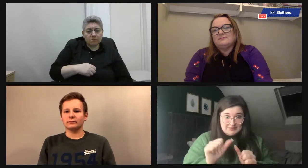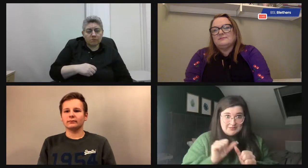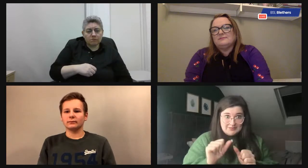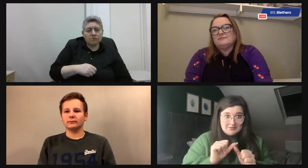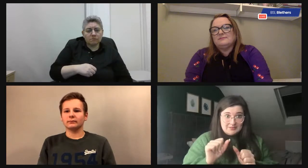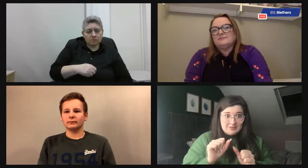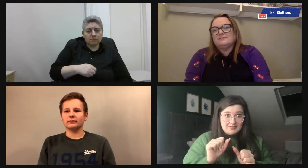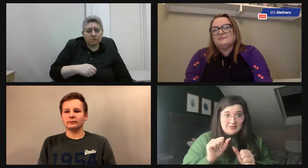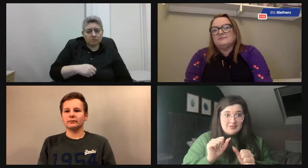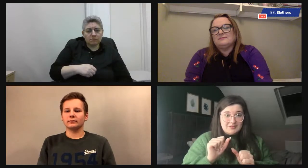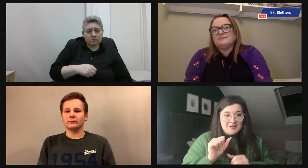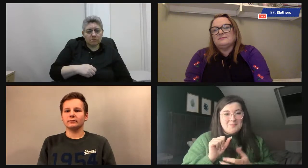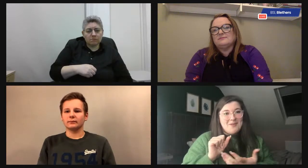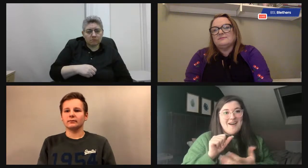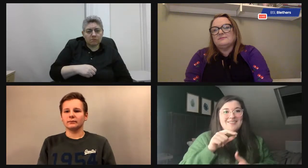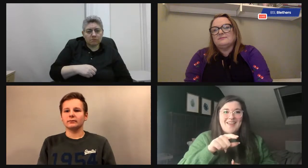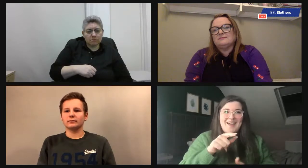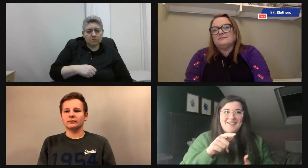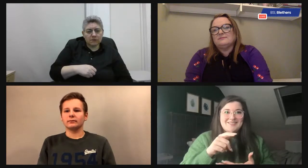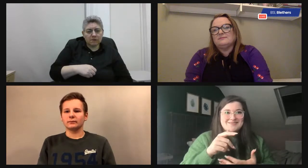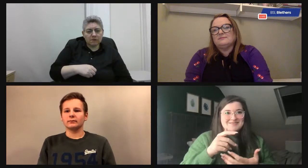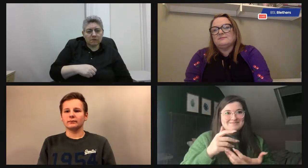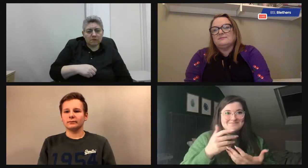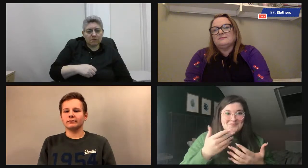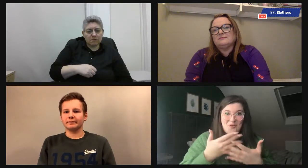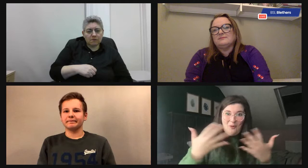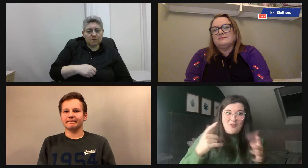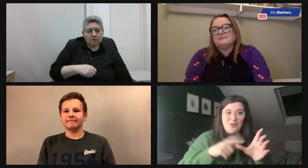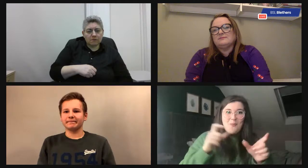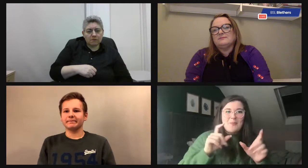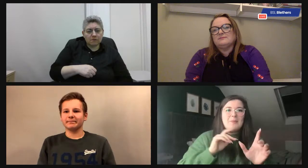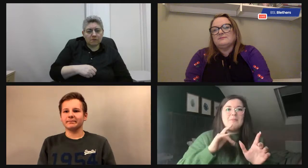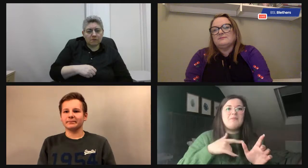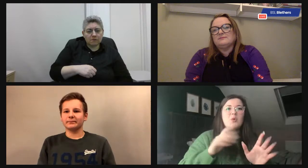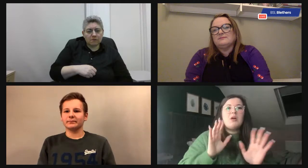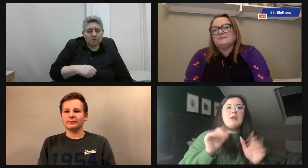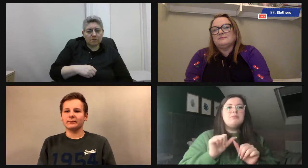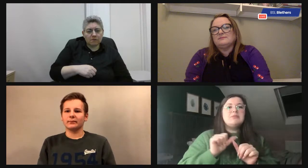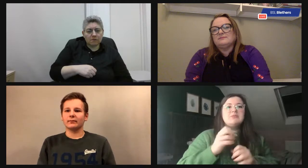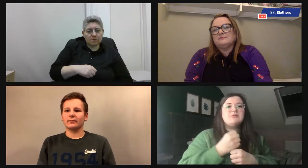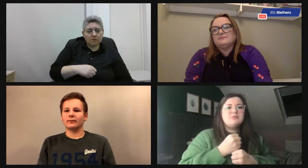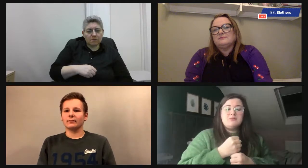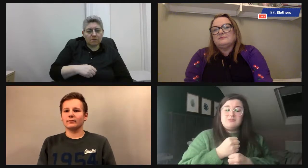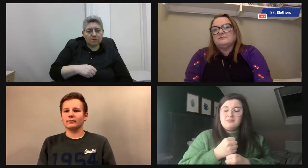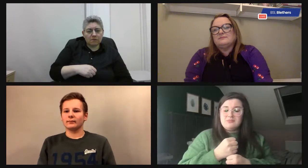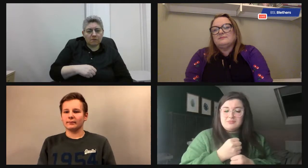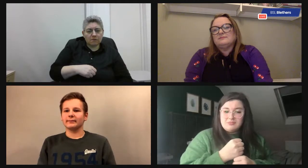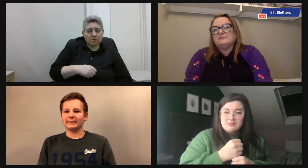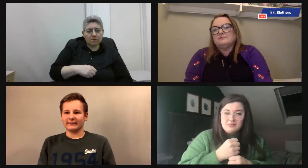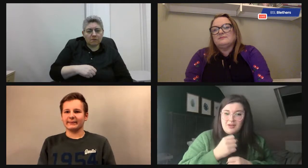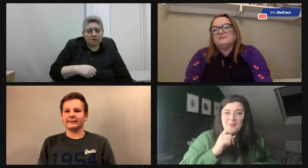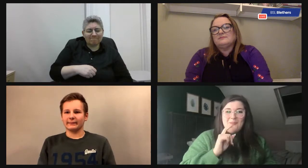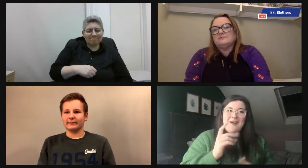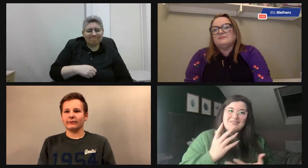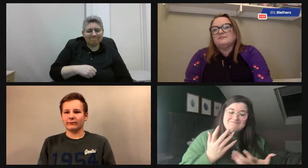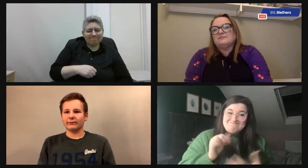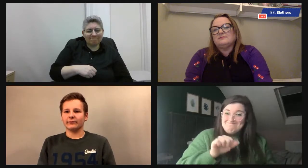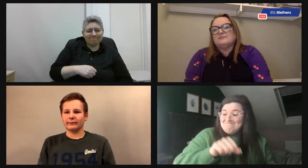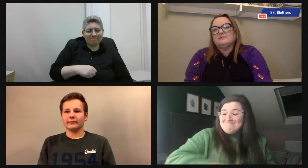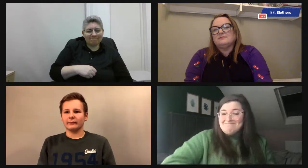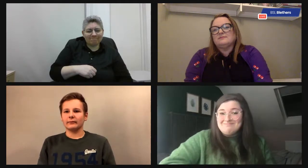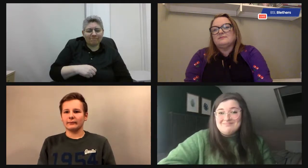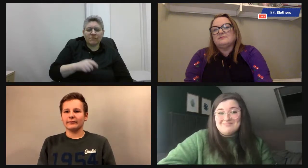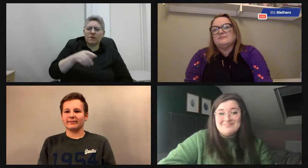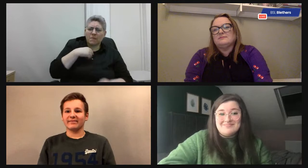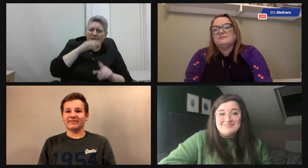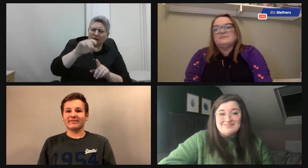good thing. They need to get it out. Um, but a lot of young people feel that it's better, no, just say